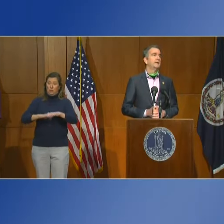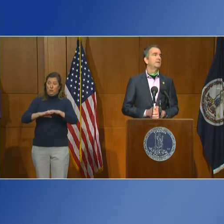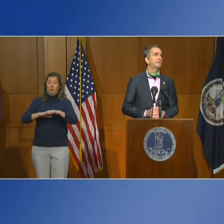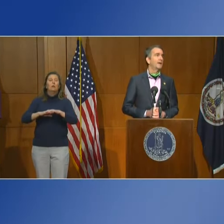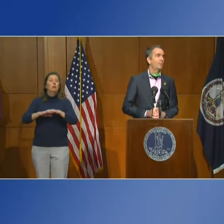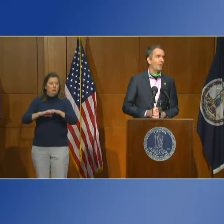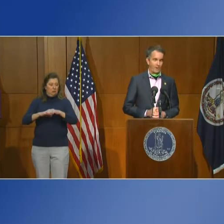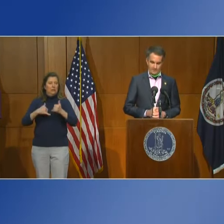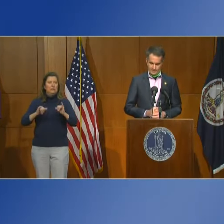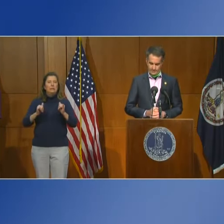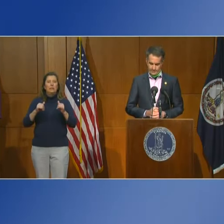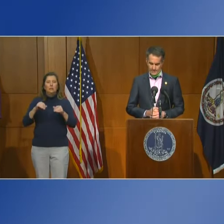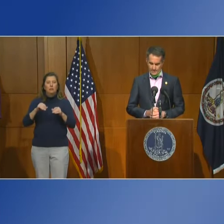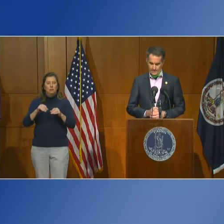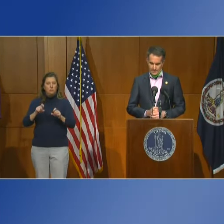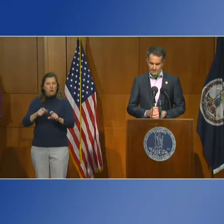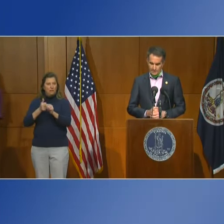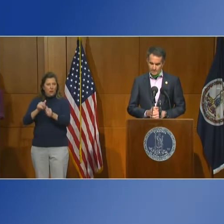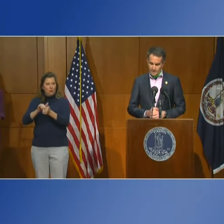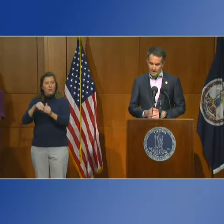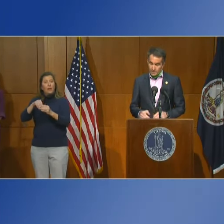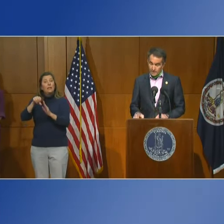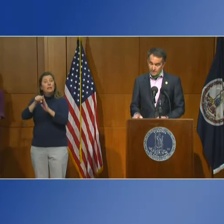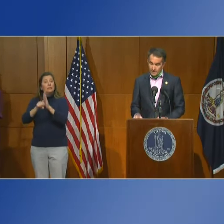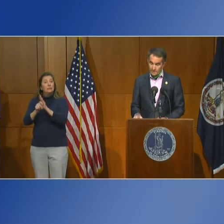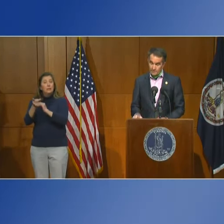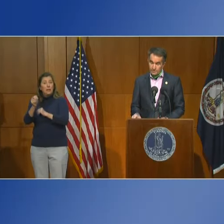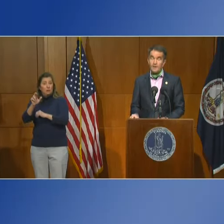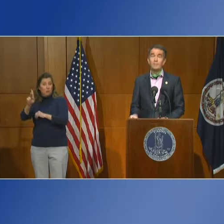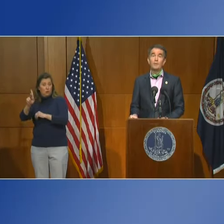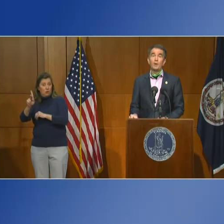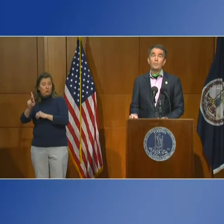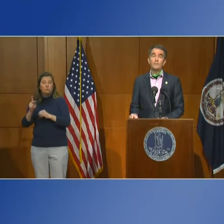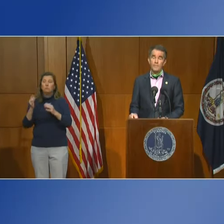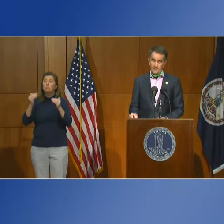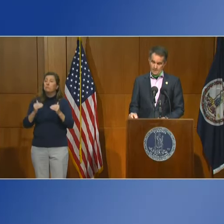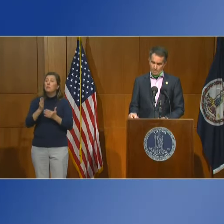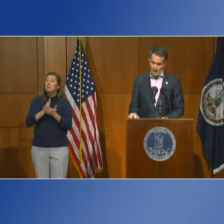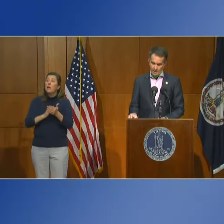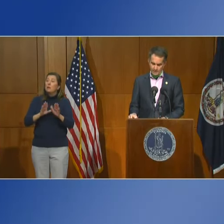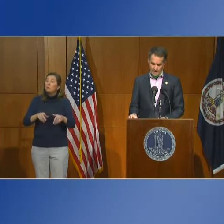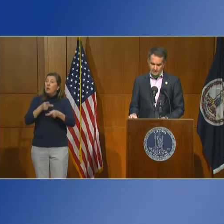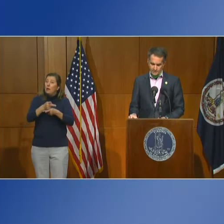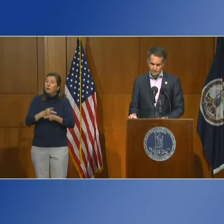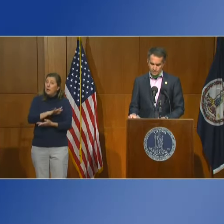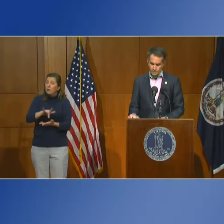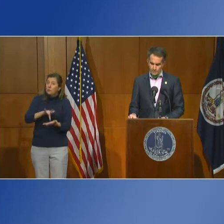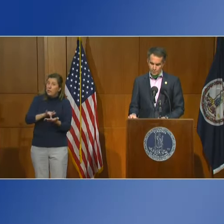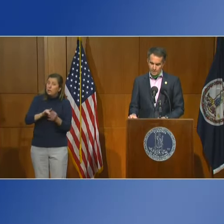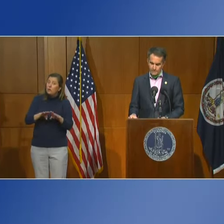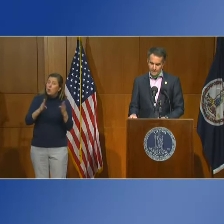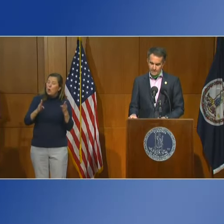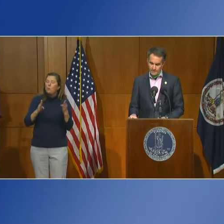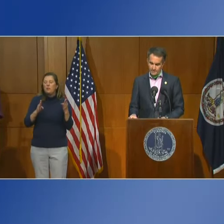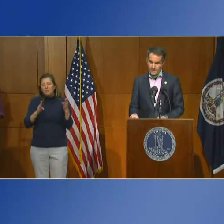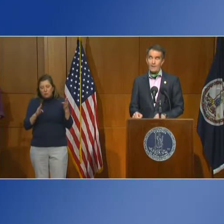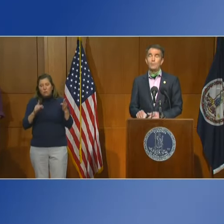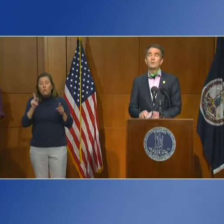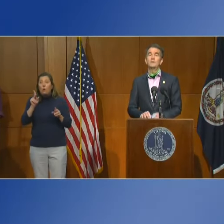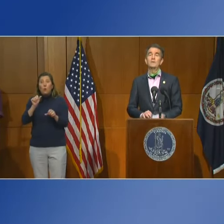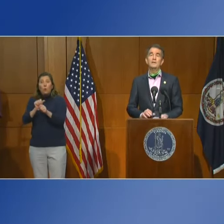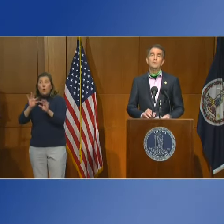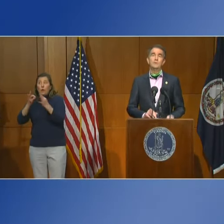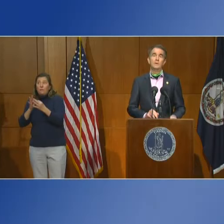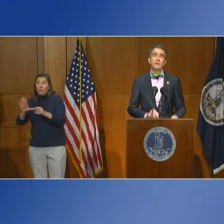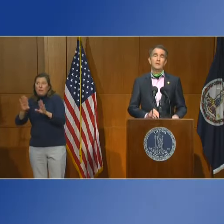apply in state parks. Some child care centers have been open, prioritizing children of working families. That